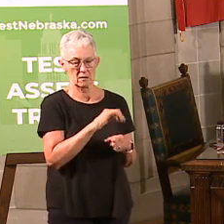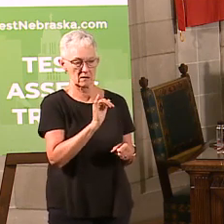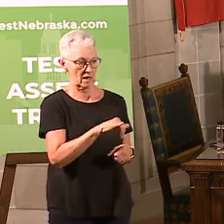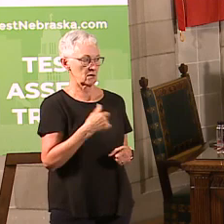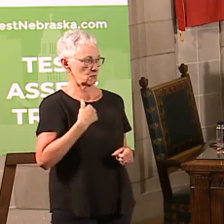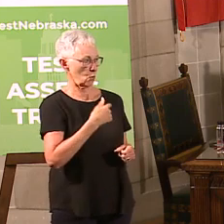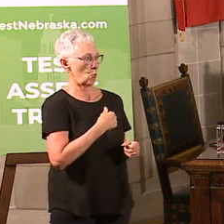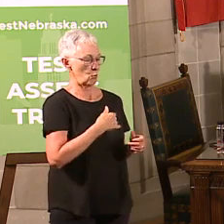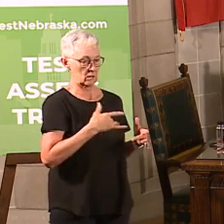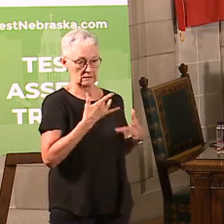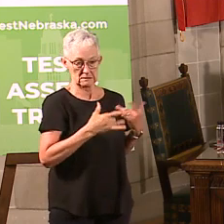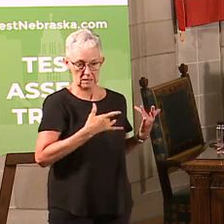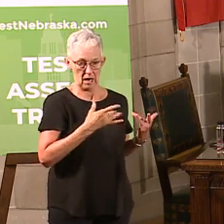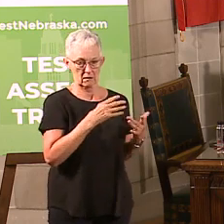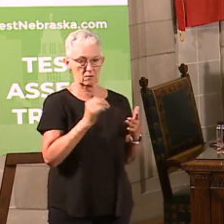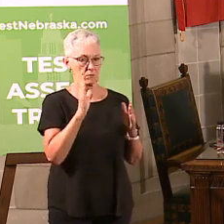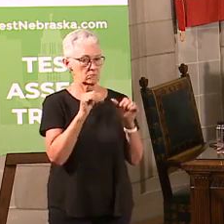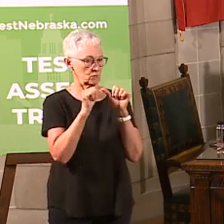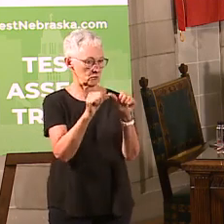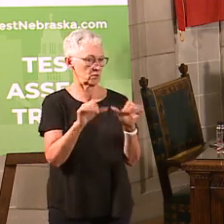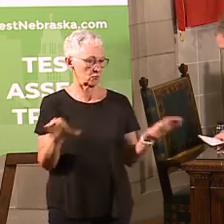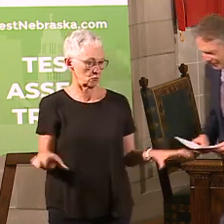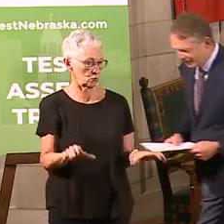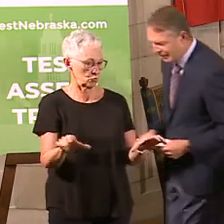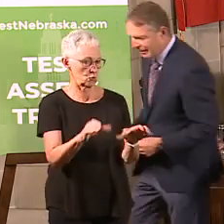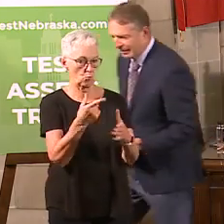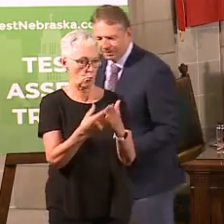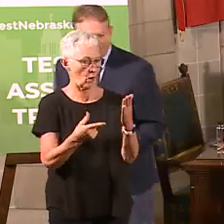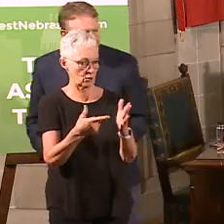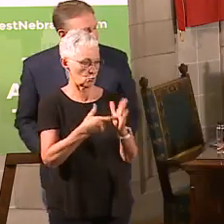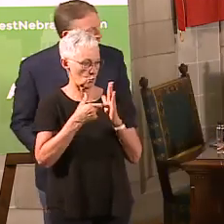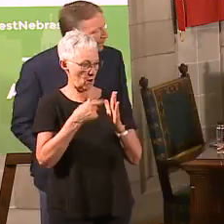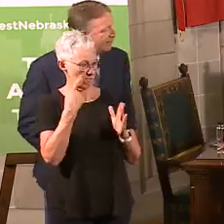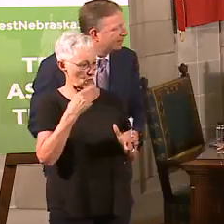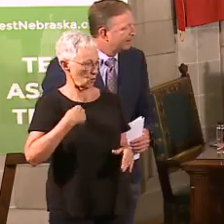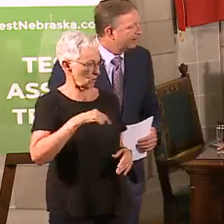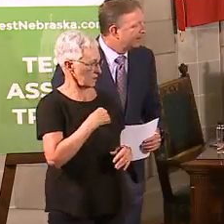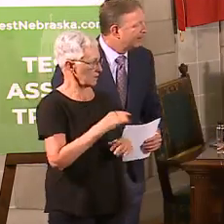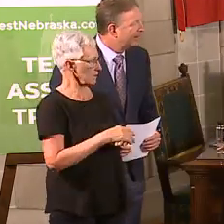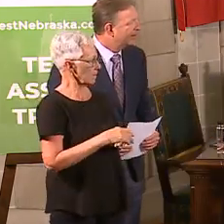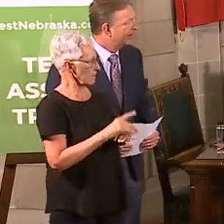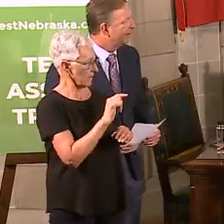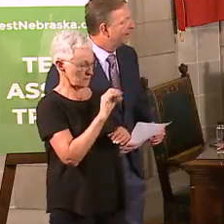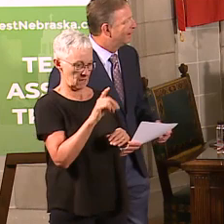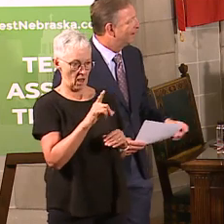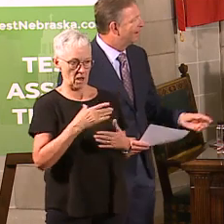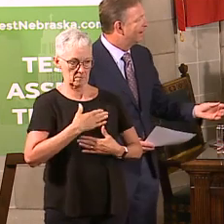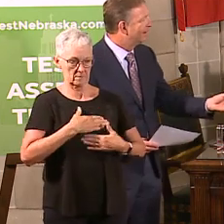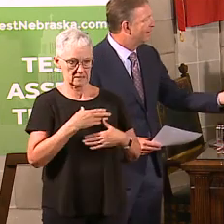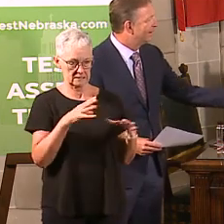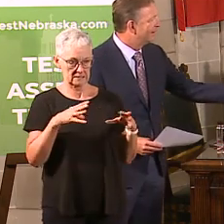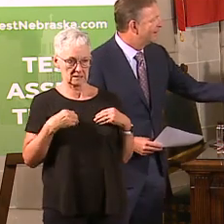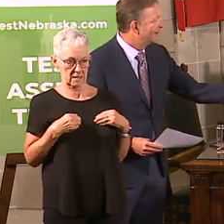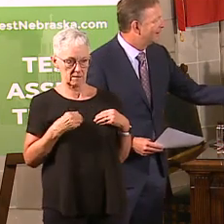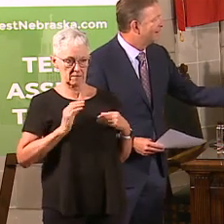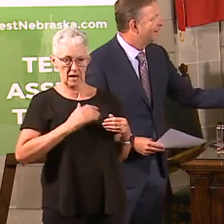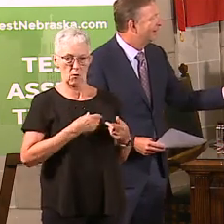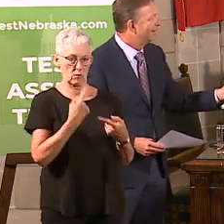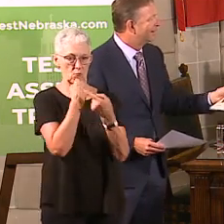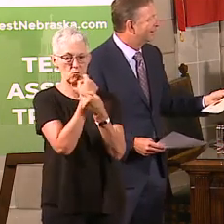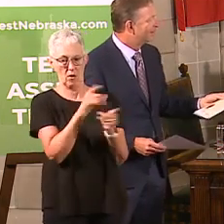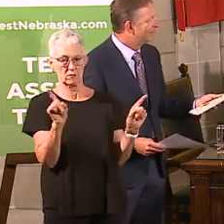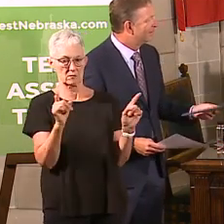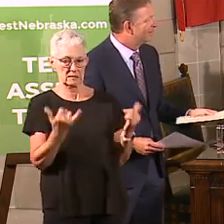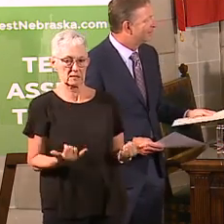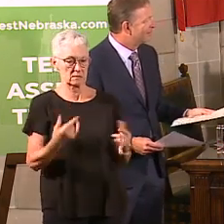continue to do whatever is needed. And Todd, hey, do me a favor, please take the proclamation as a token of our appreciation for all